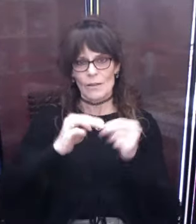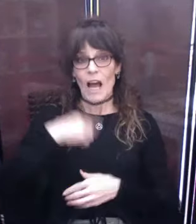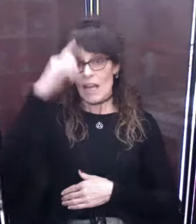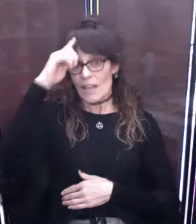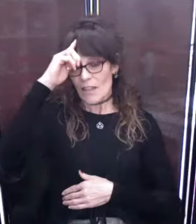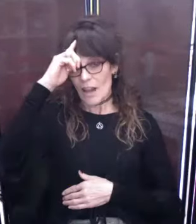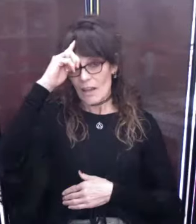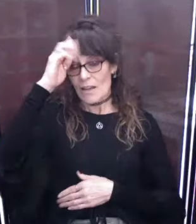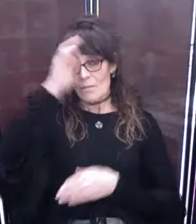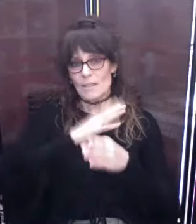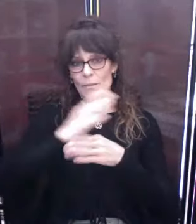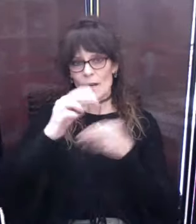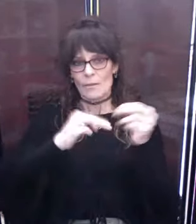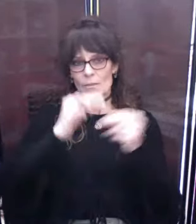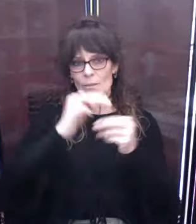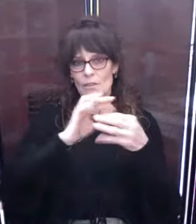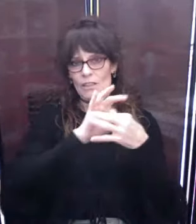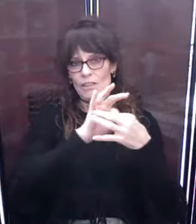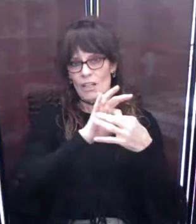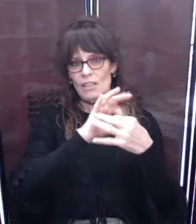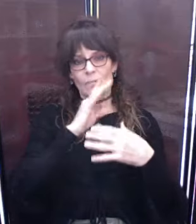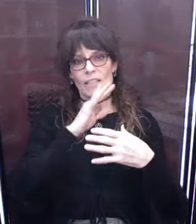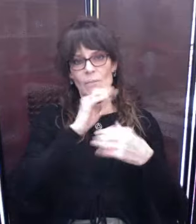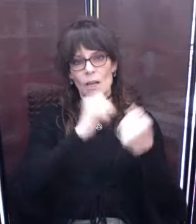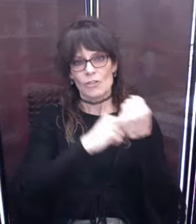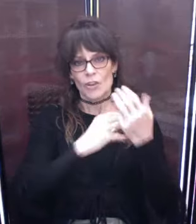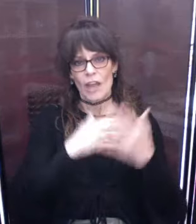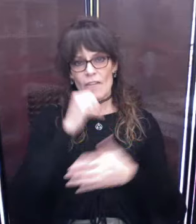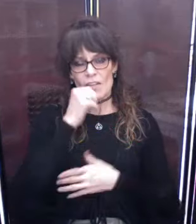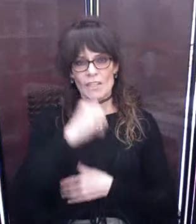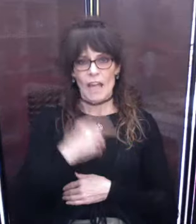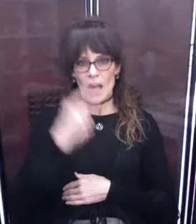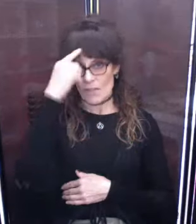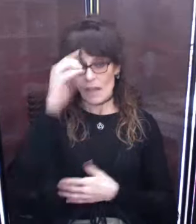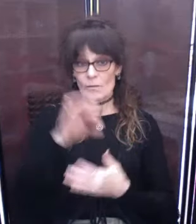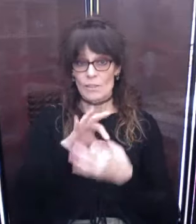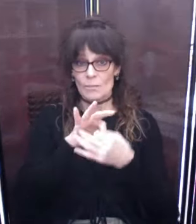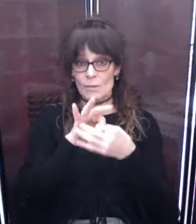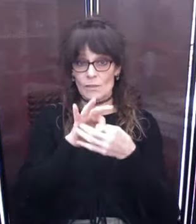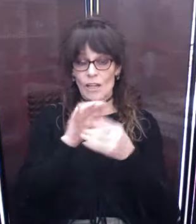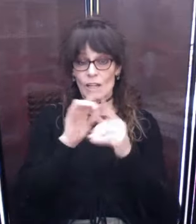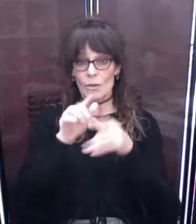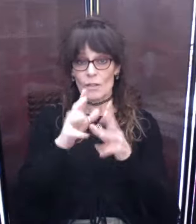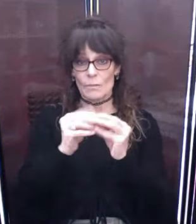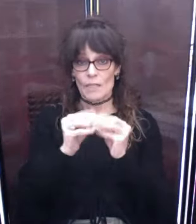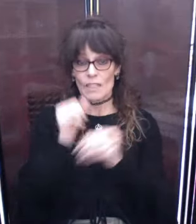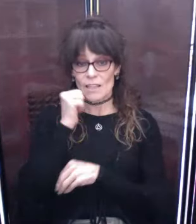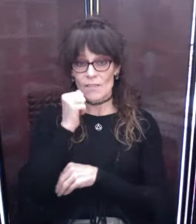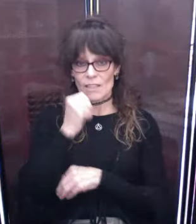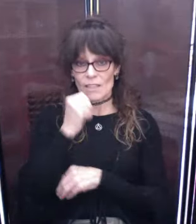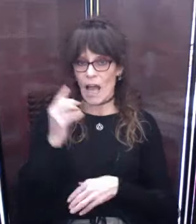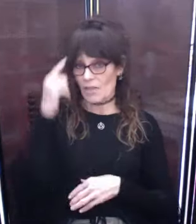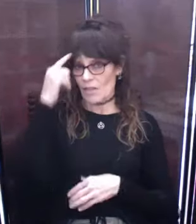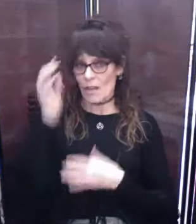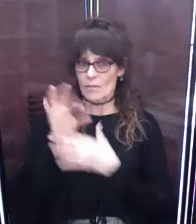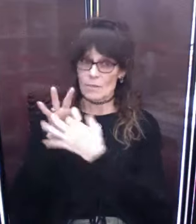built on talking to my sponsor every day. I thought my sobriety was built on going to meetings every day. I thought my sobriety was built on saying